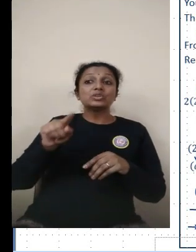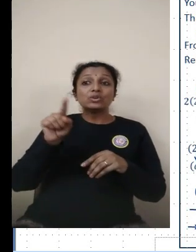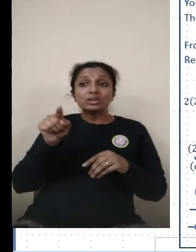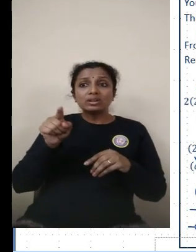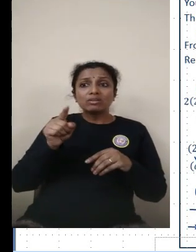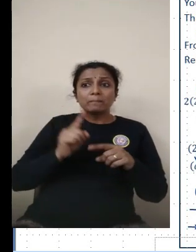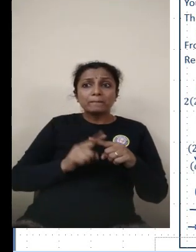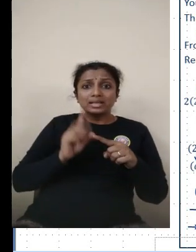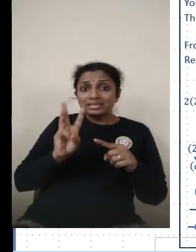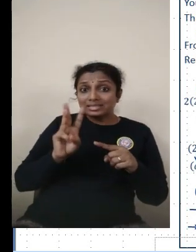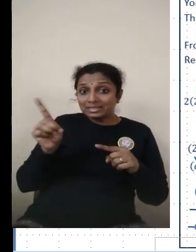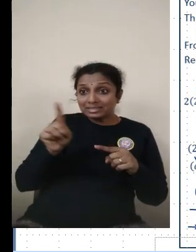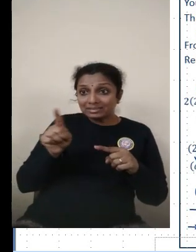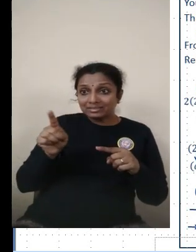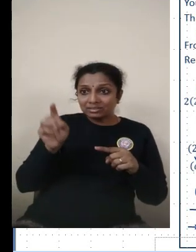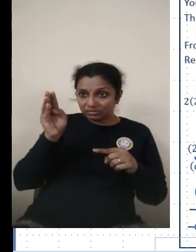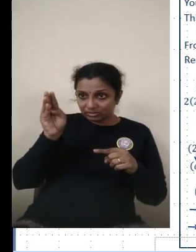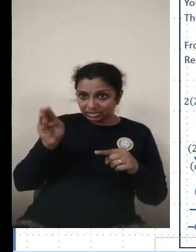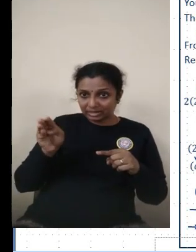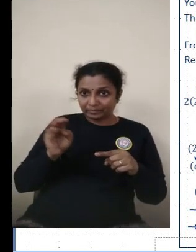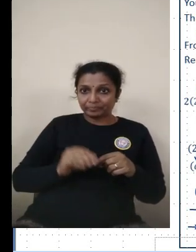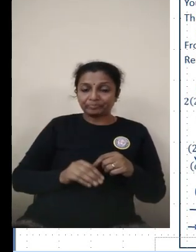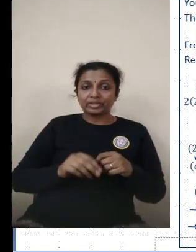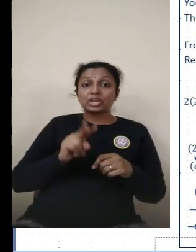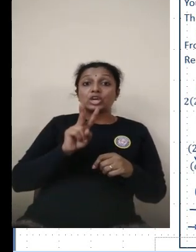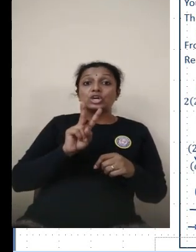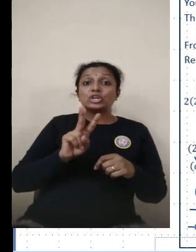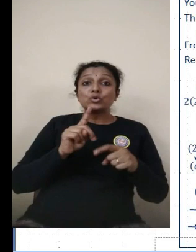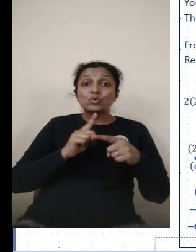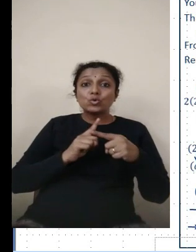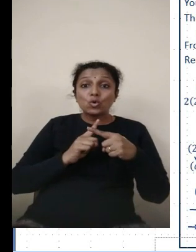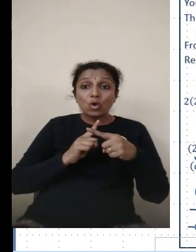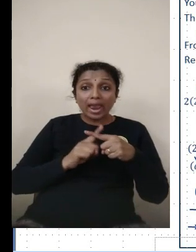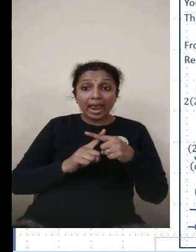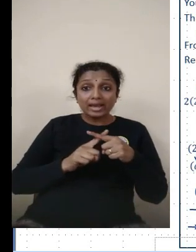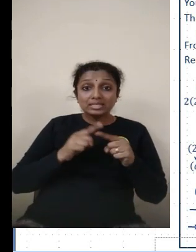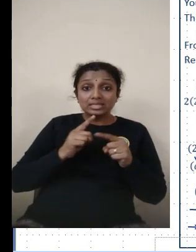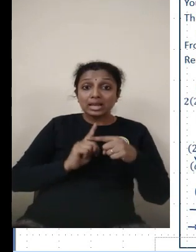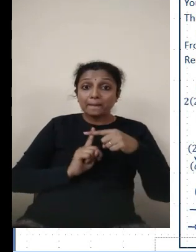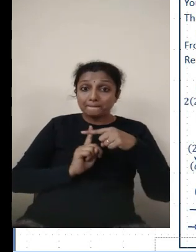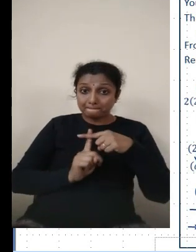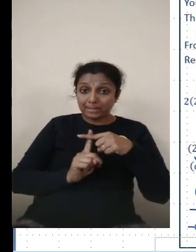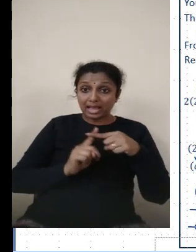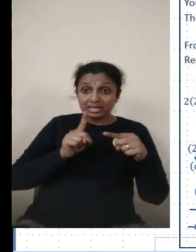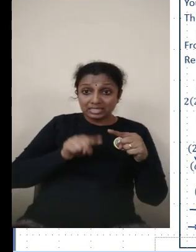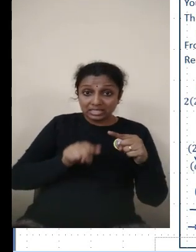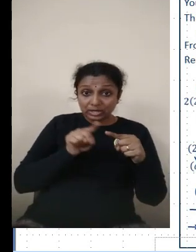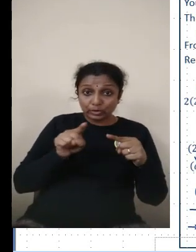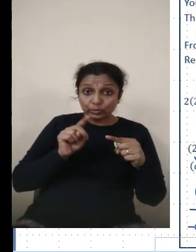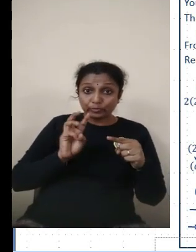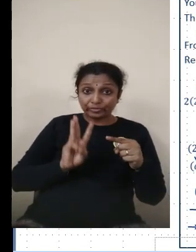and then c originally was already there. So, you get